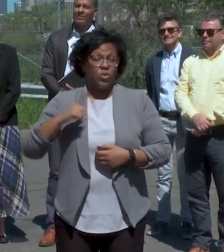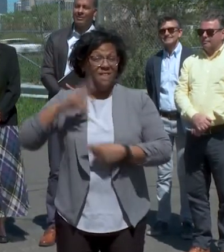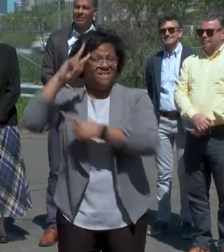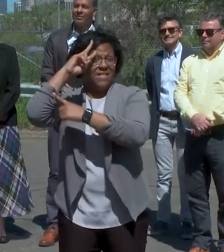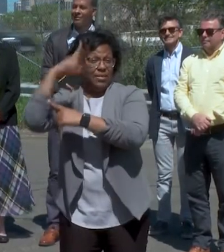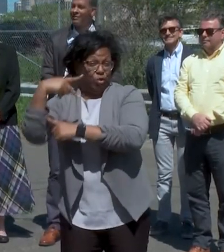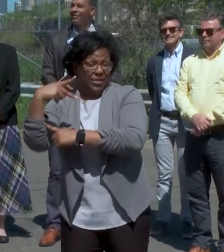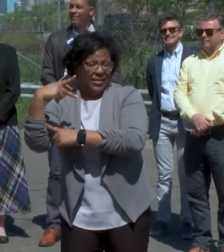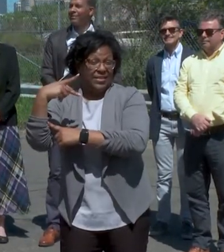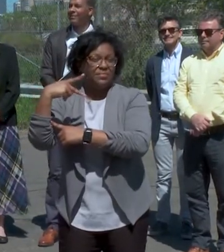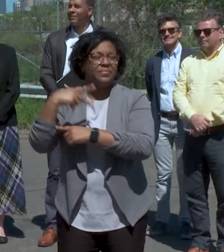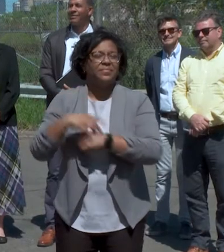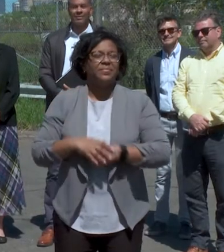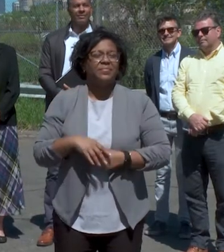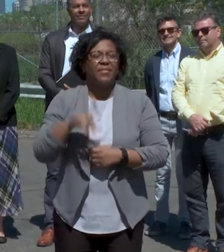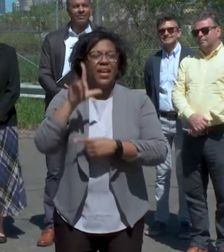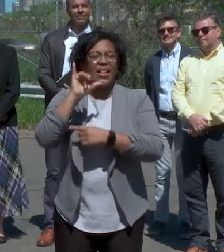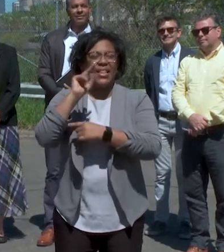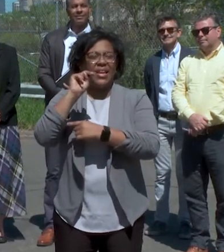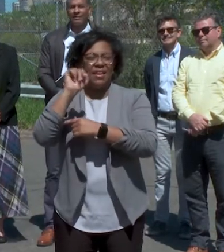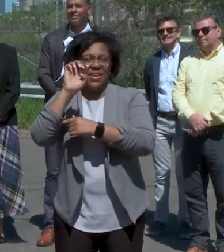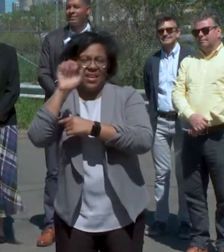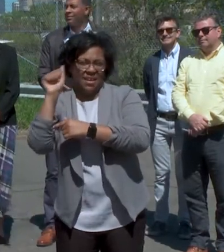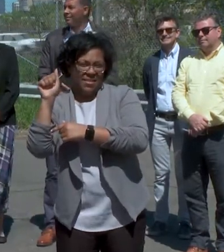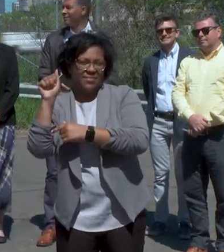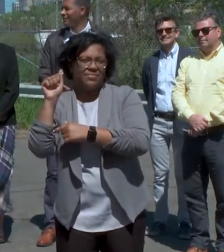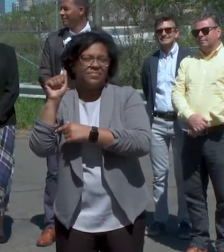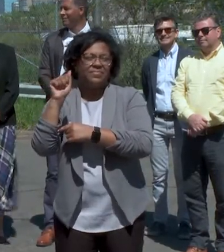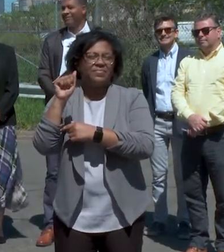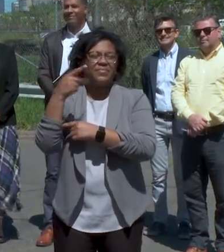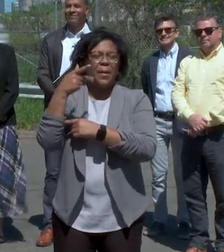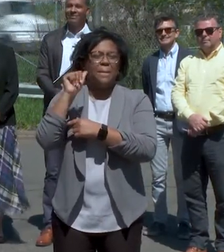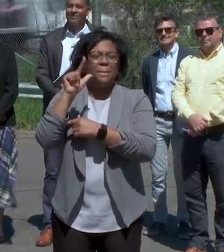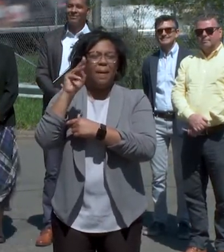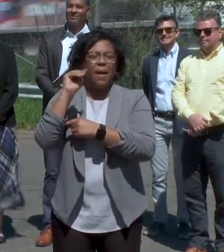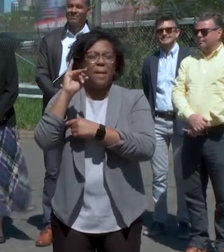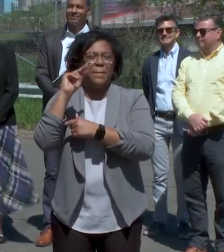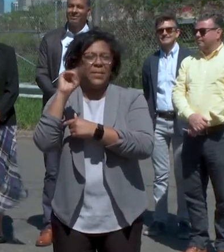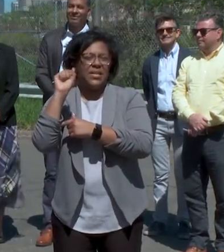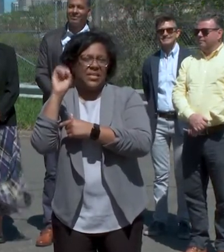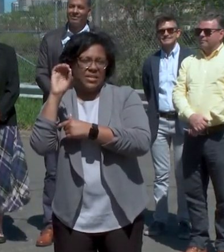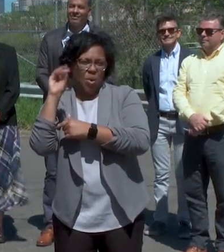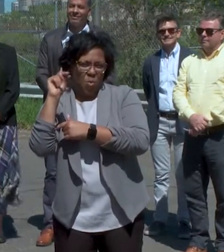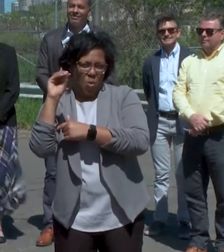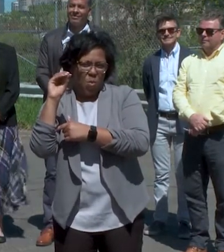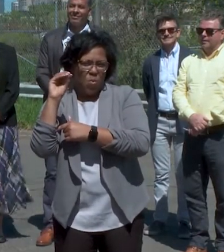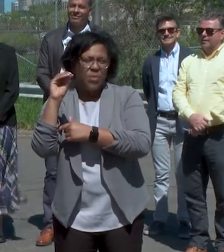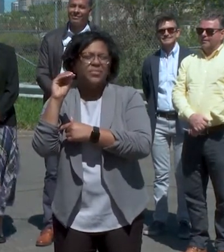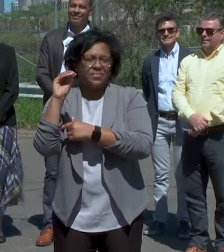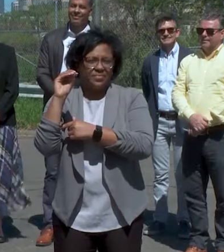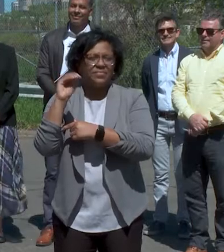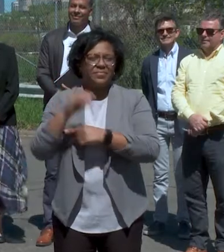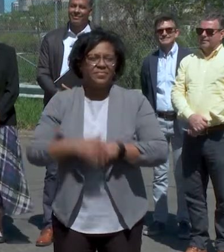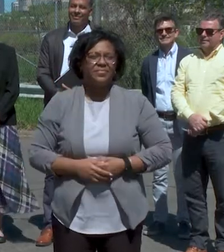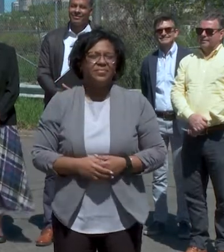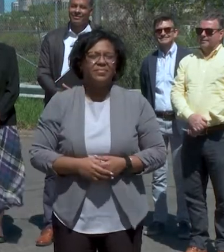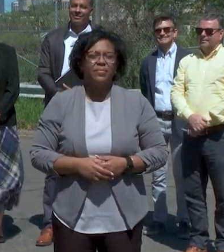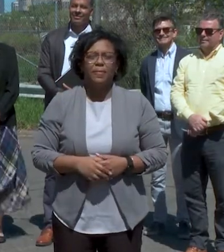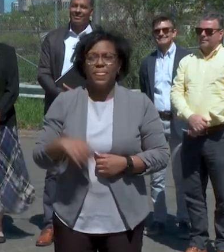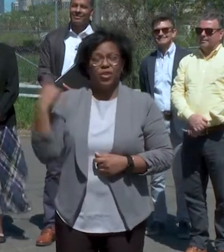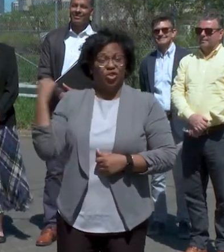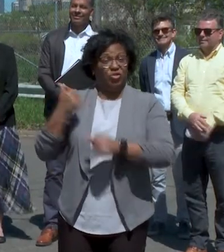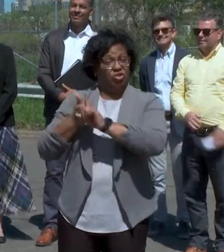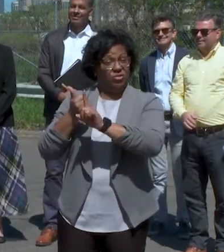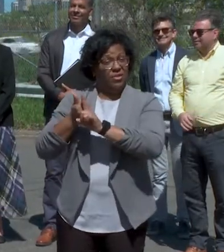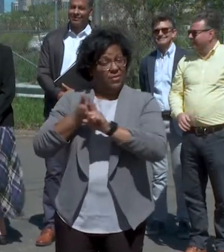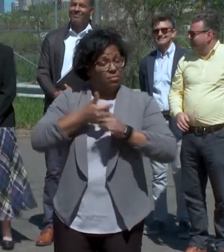Palmisano. She's been working with David Wilson and Green Minneapolis and the tremendous team over there to really get this right. And first, I'd like to welcome up